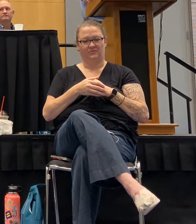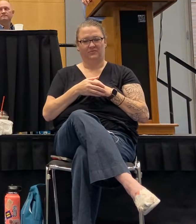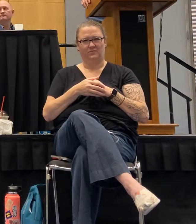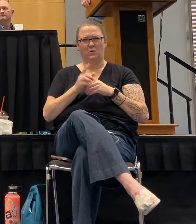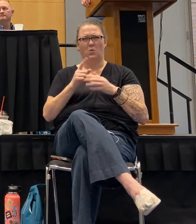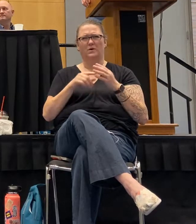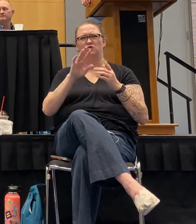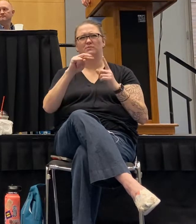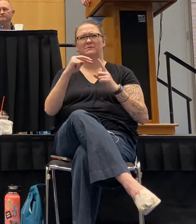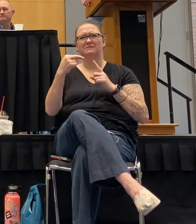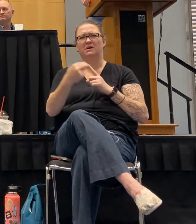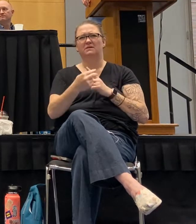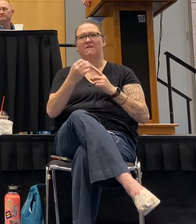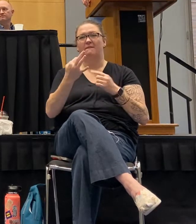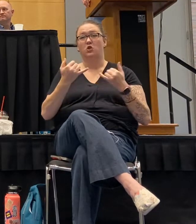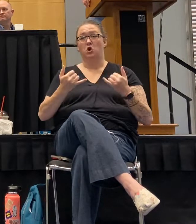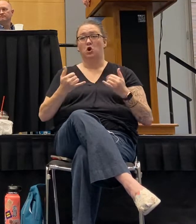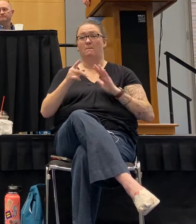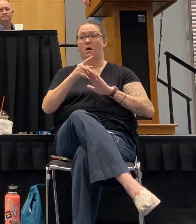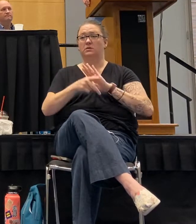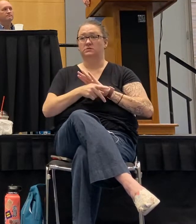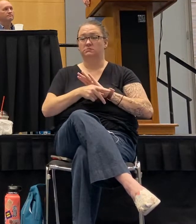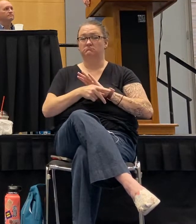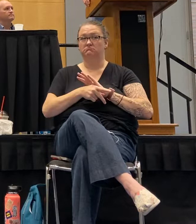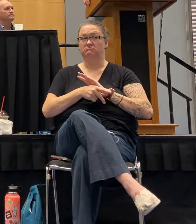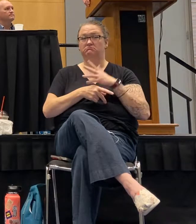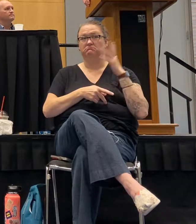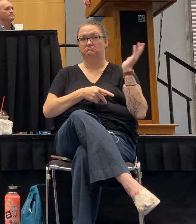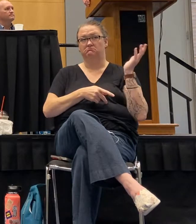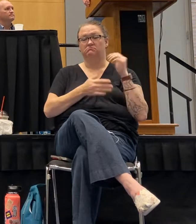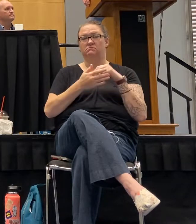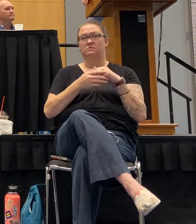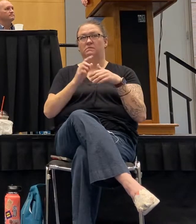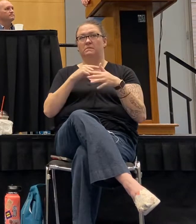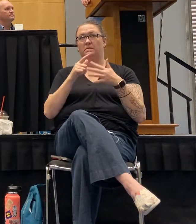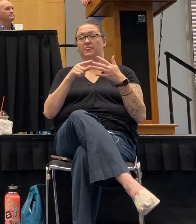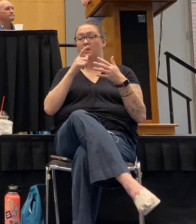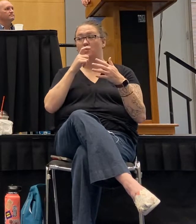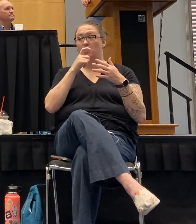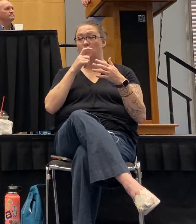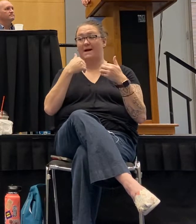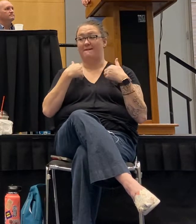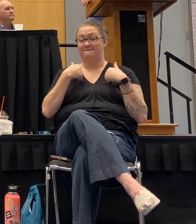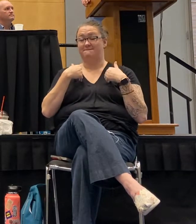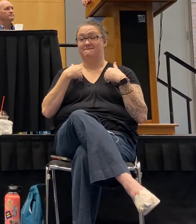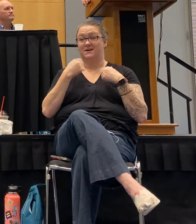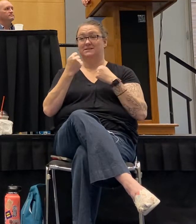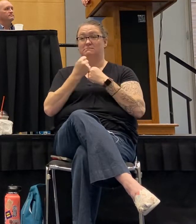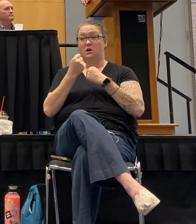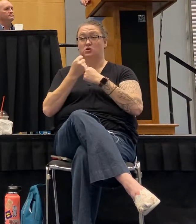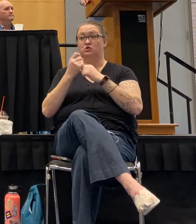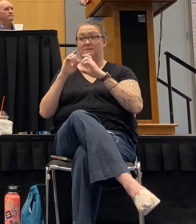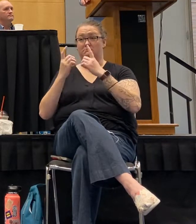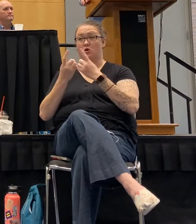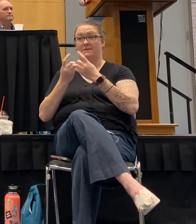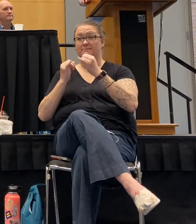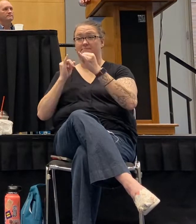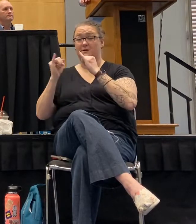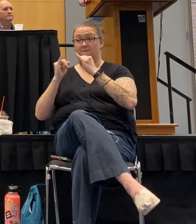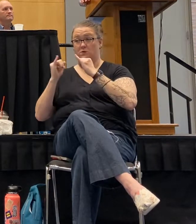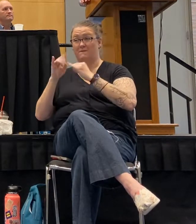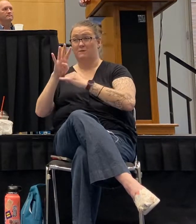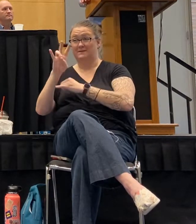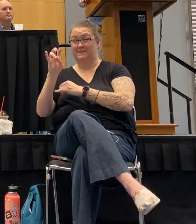What is your perspective of the current policy? And so of those who have the sponsoring department conducting the interview,